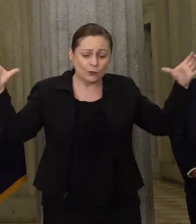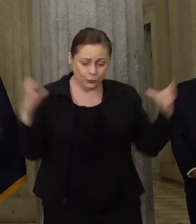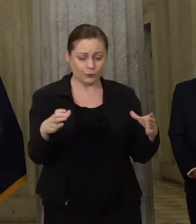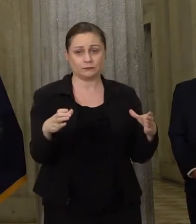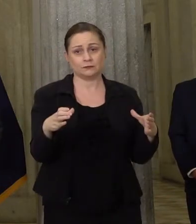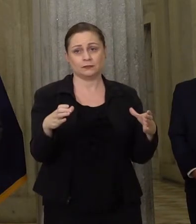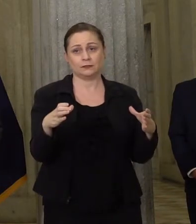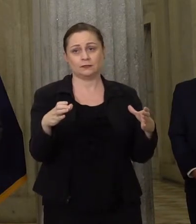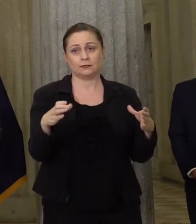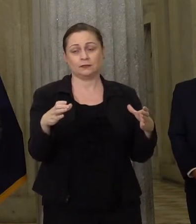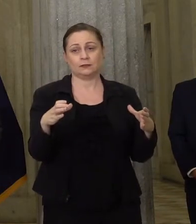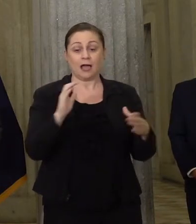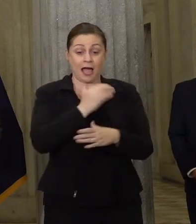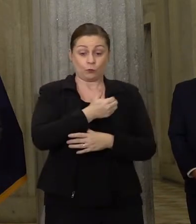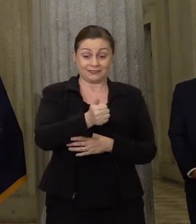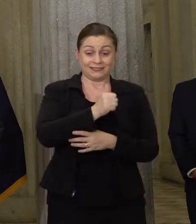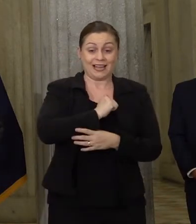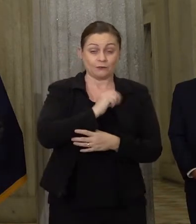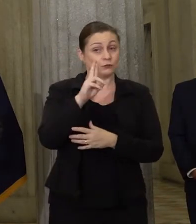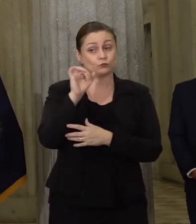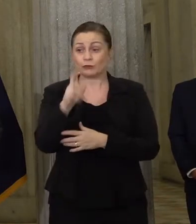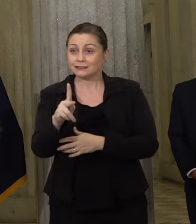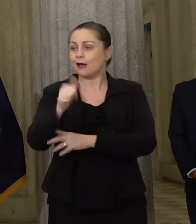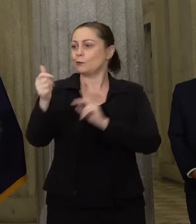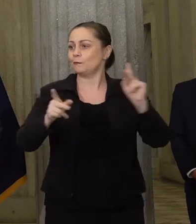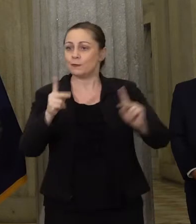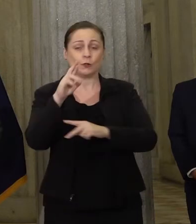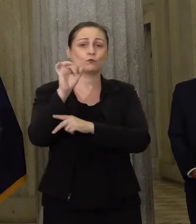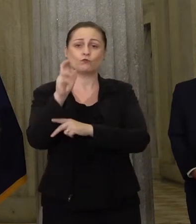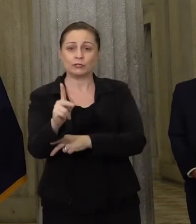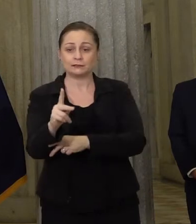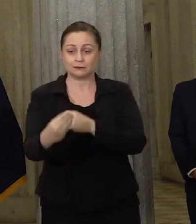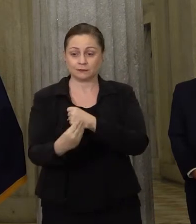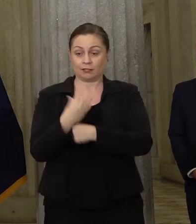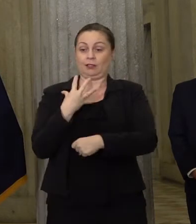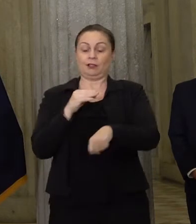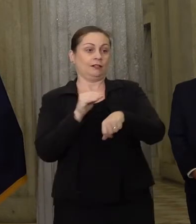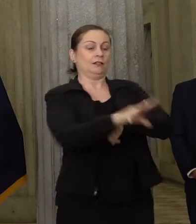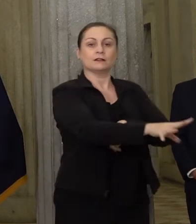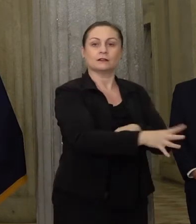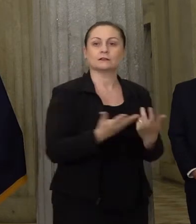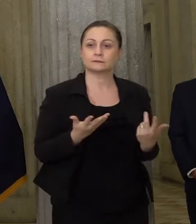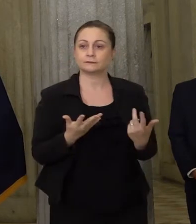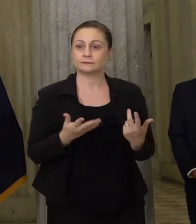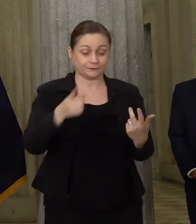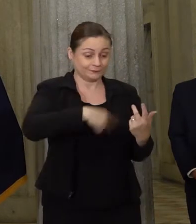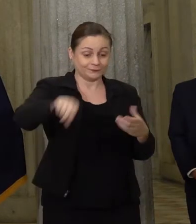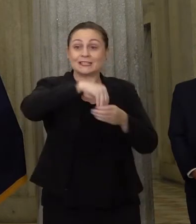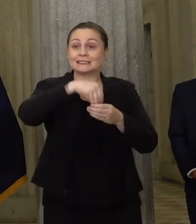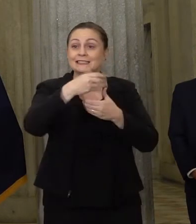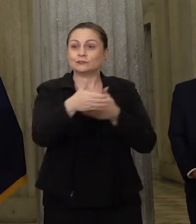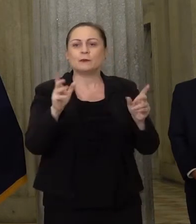putting ourselves and others at greater risk of getting and spreading the virus. In these settings, people